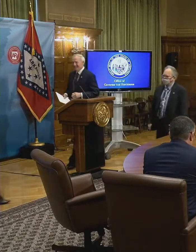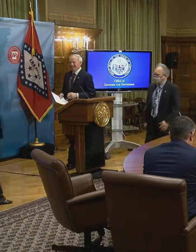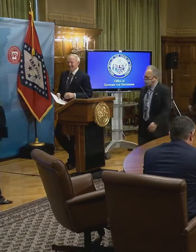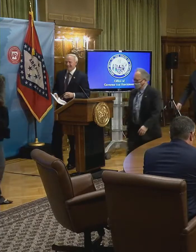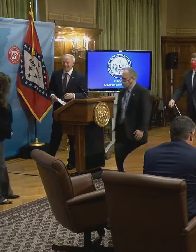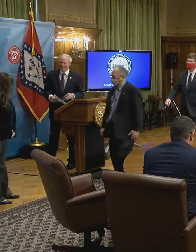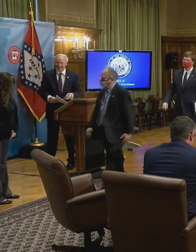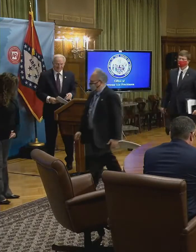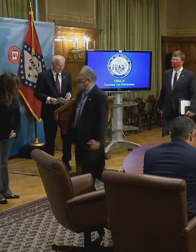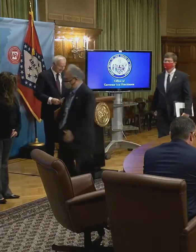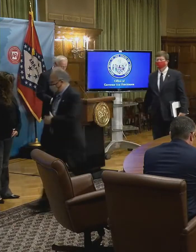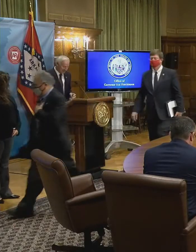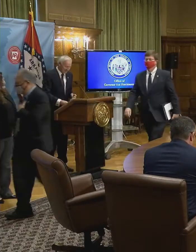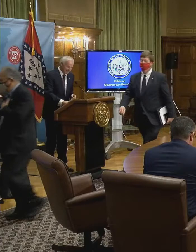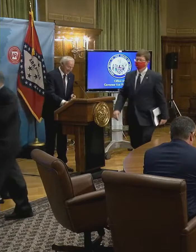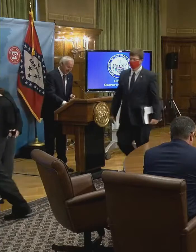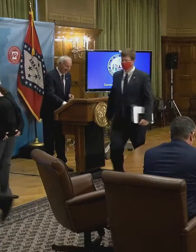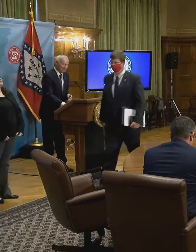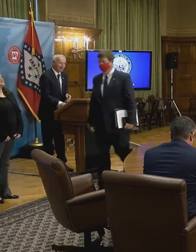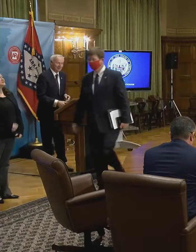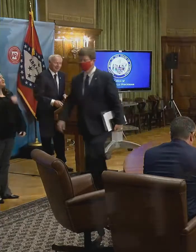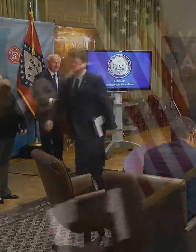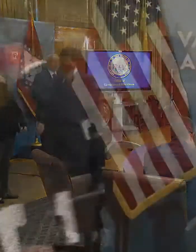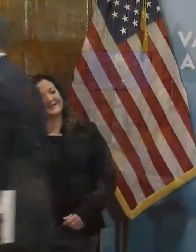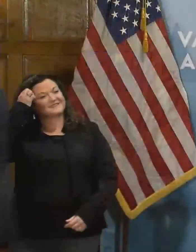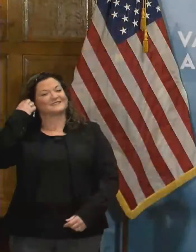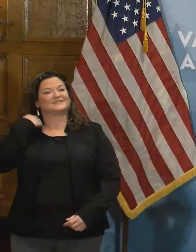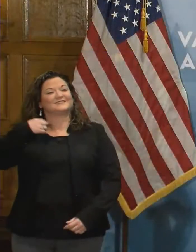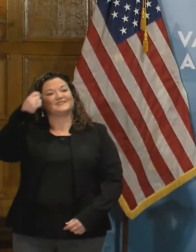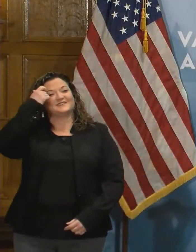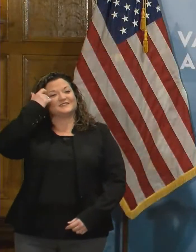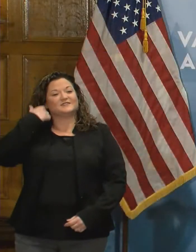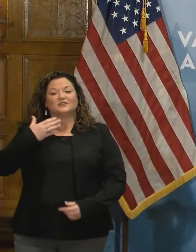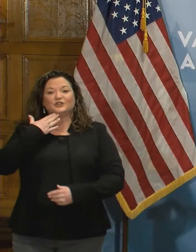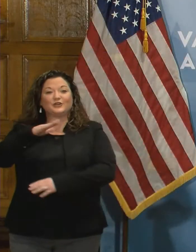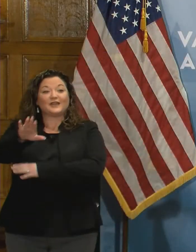doing today? Good, good. Good morning, afternoon.